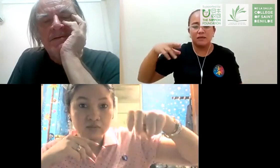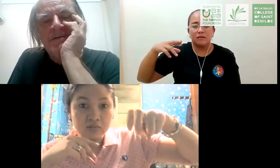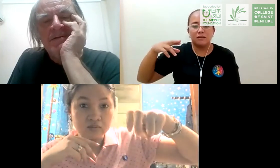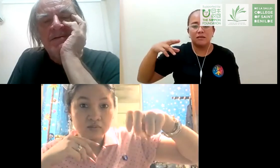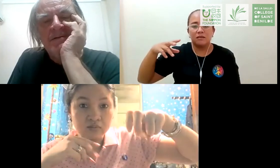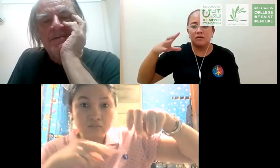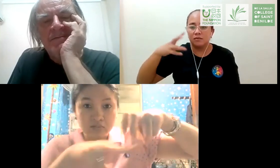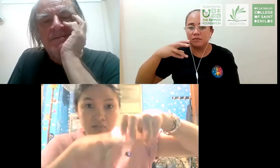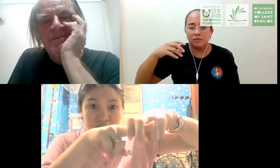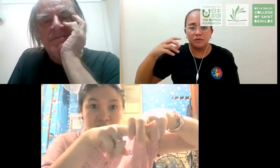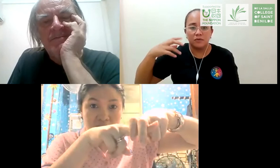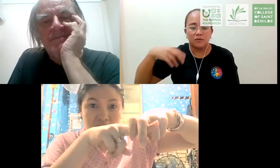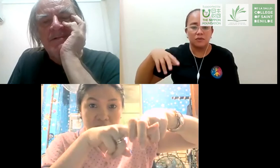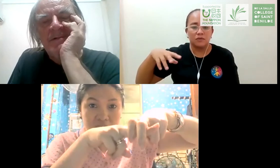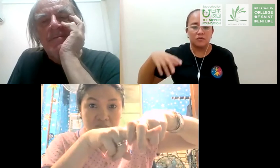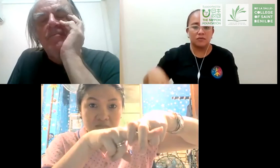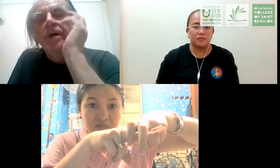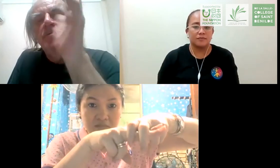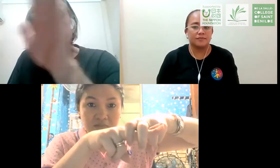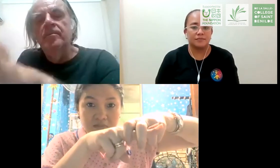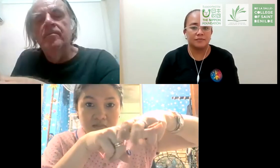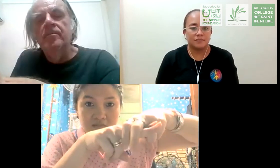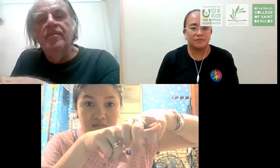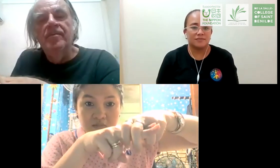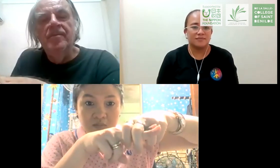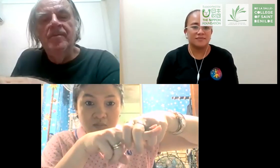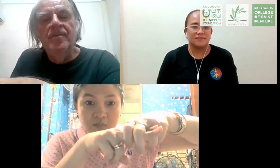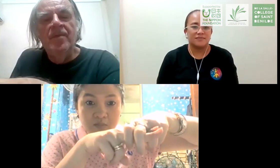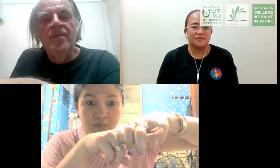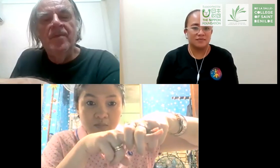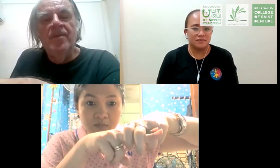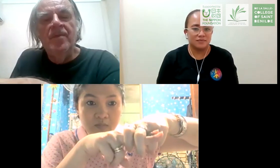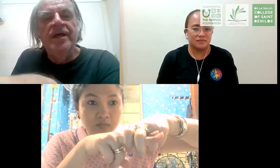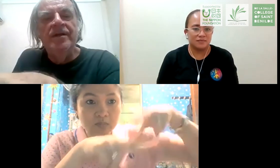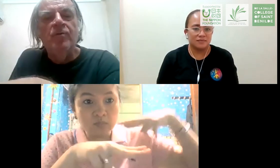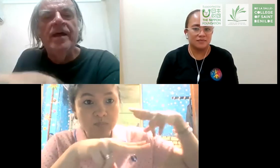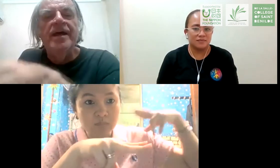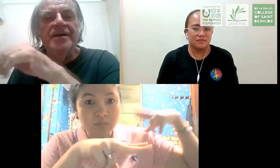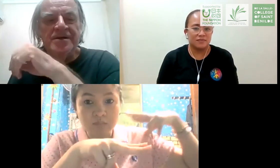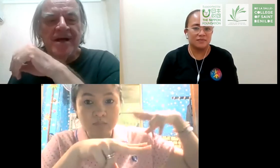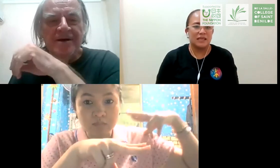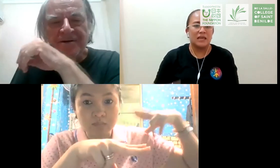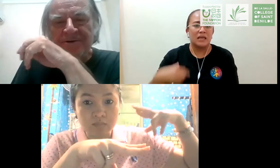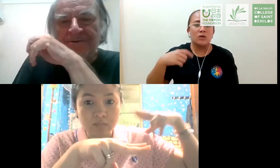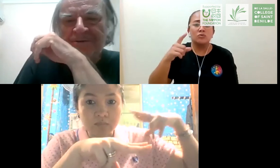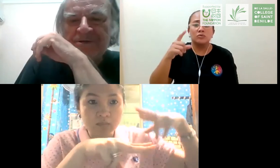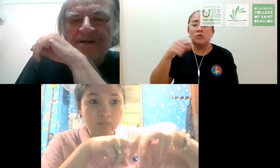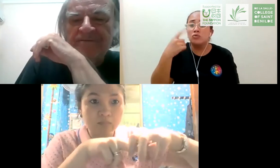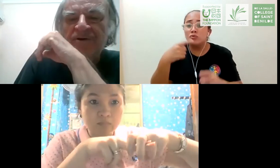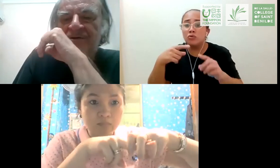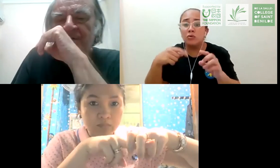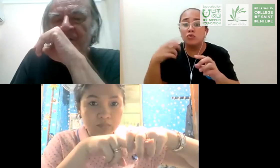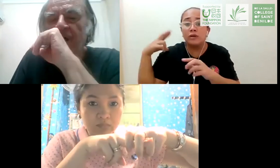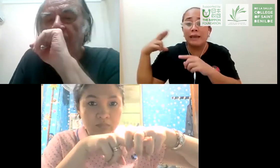use, the sign for the actual swing or the person sitting on the swing? We need a right-handed signer to